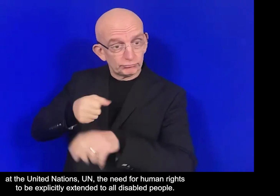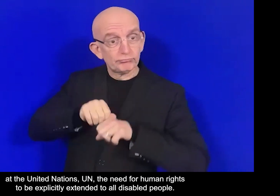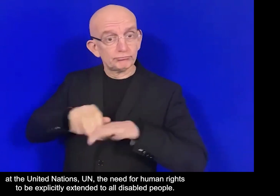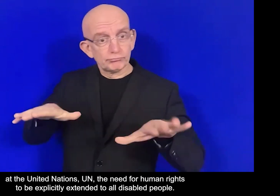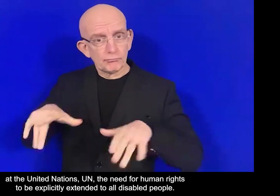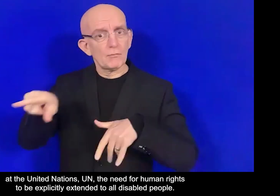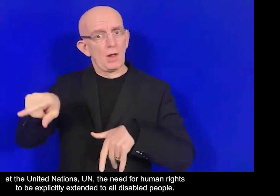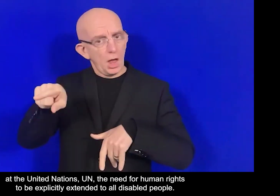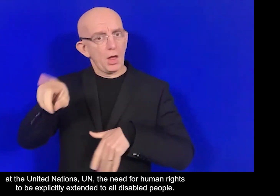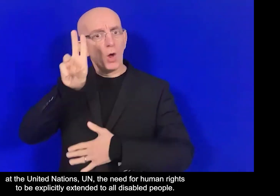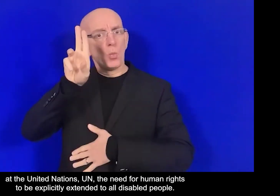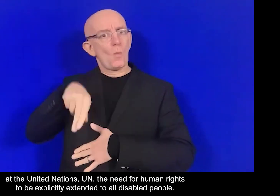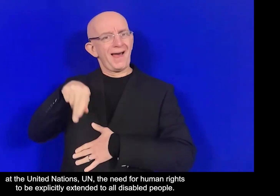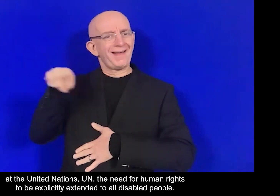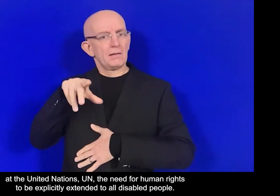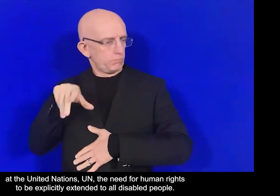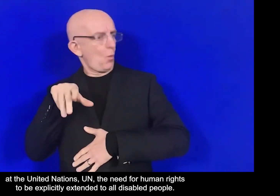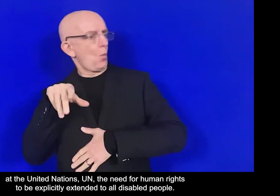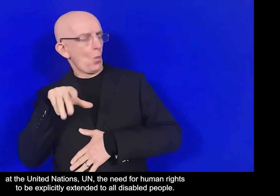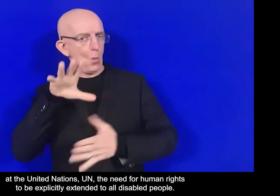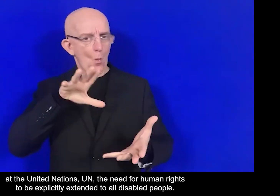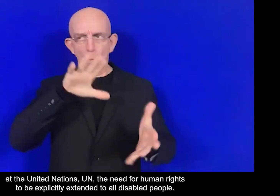for human rights to be